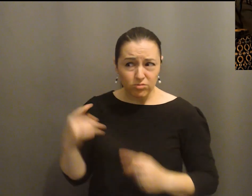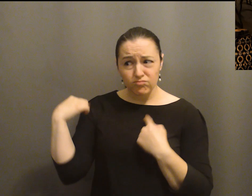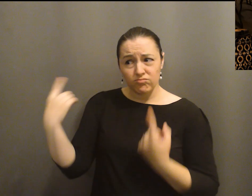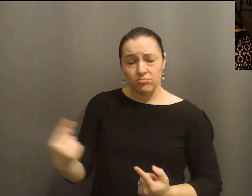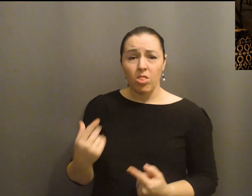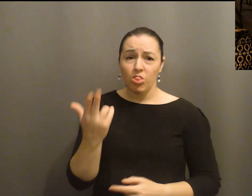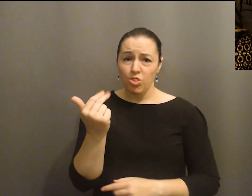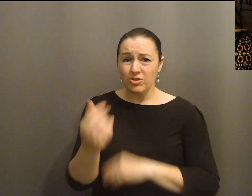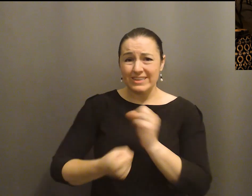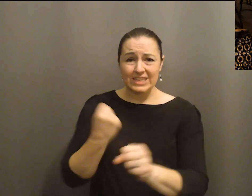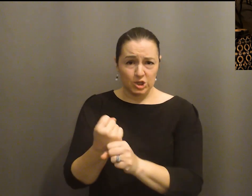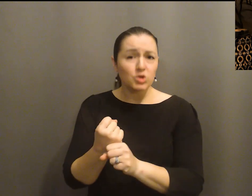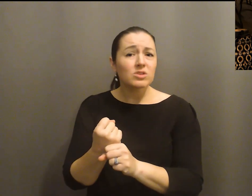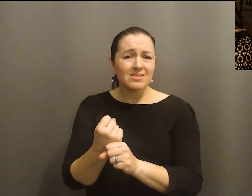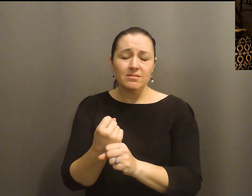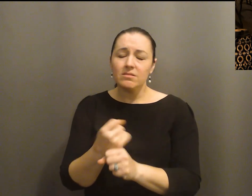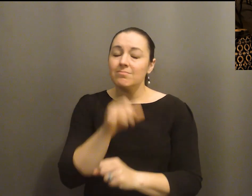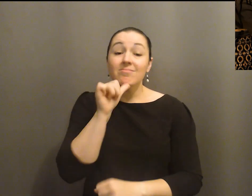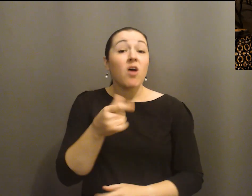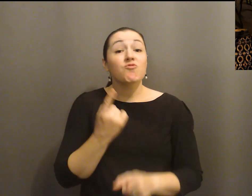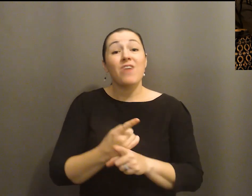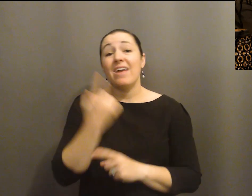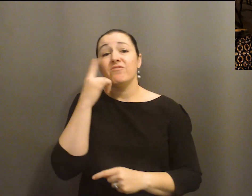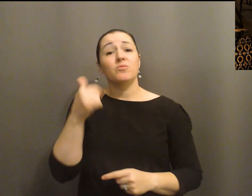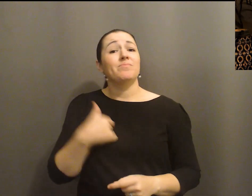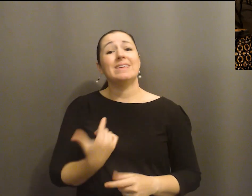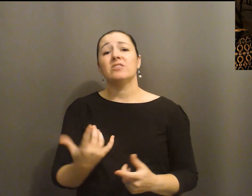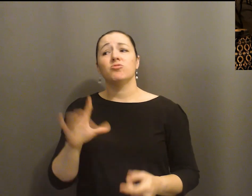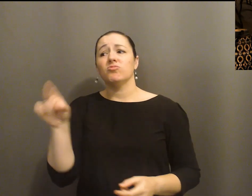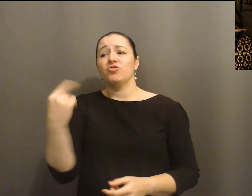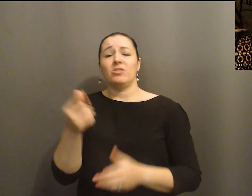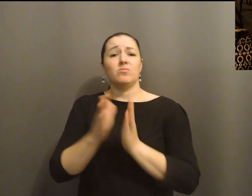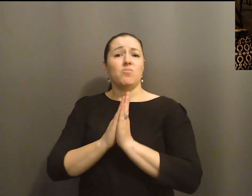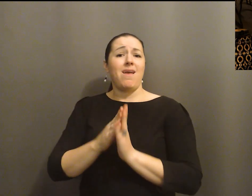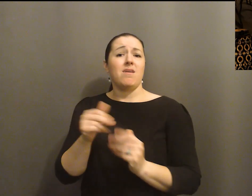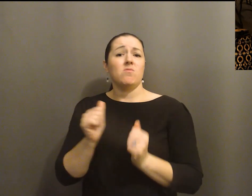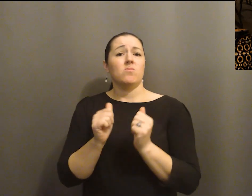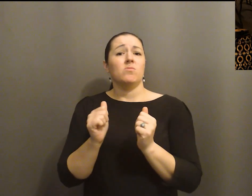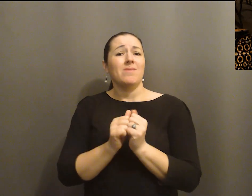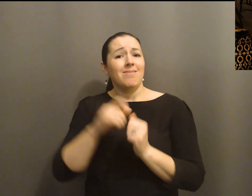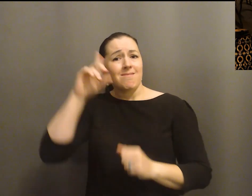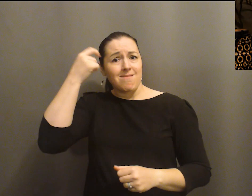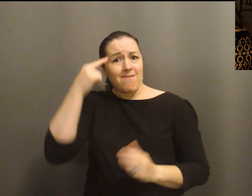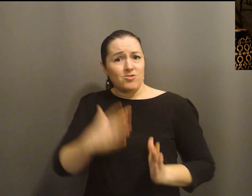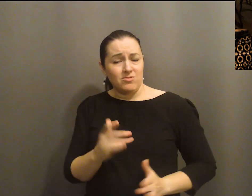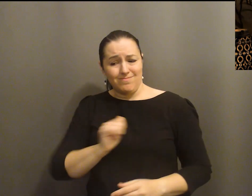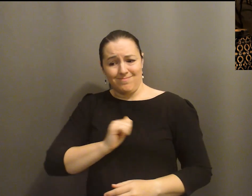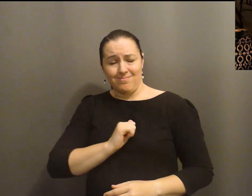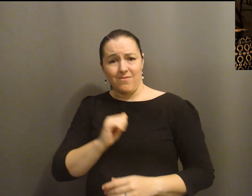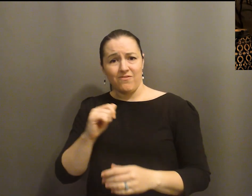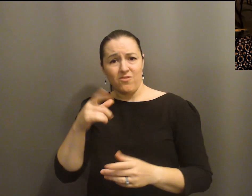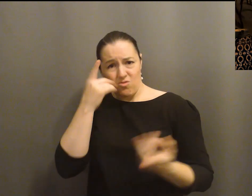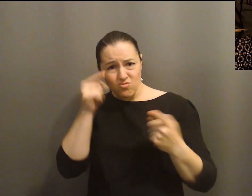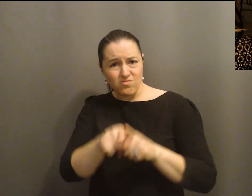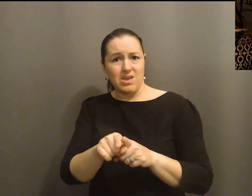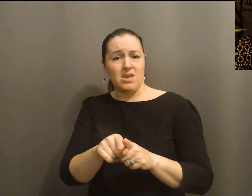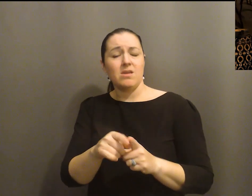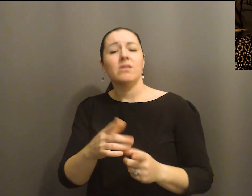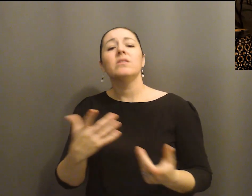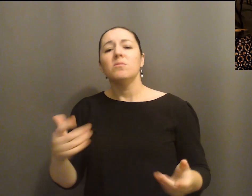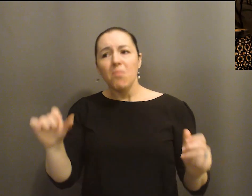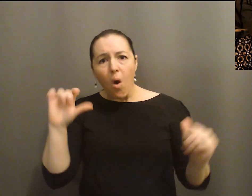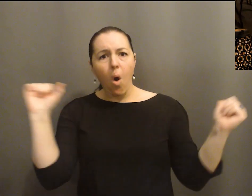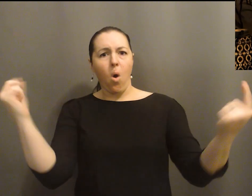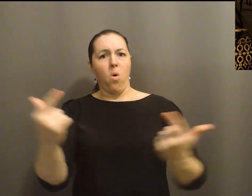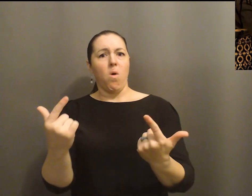years As a pastor And it's not right for me To just pray with governors That I agree with politically I need to pray for all Of the